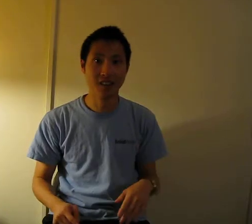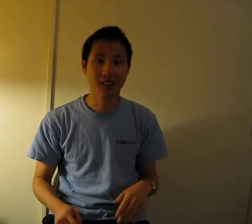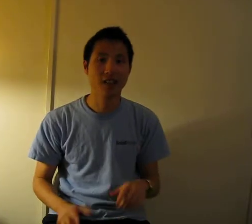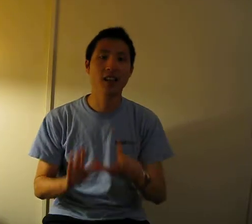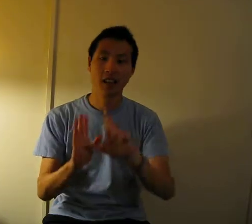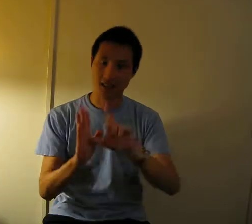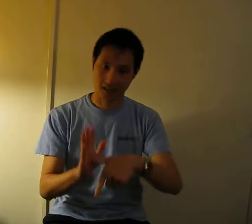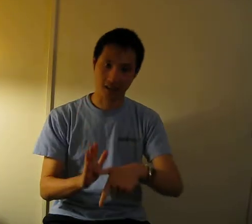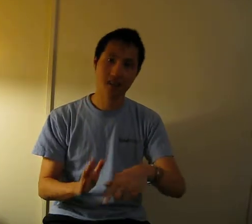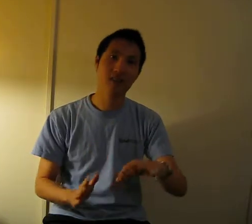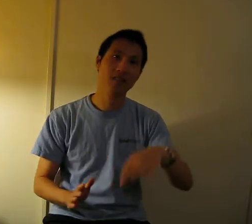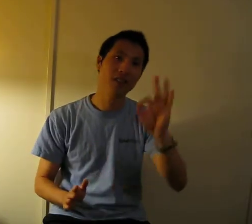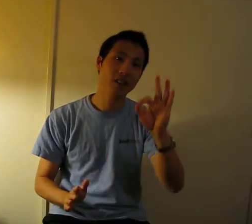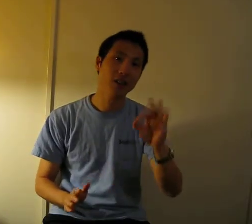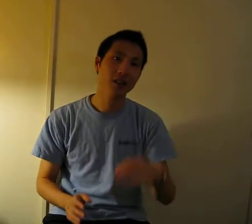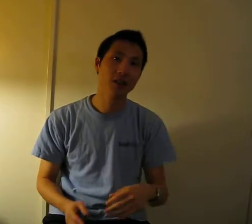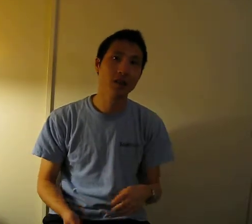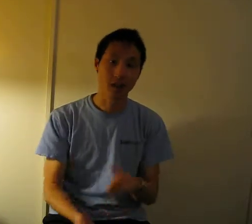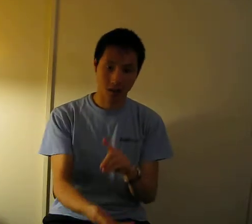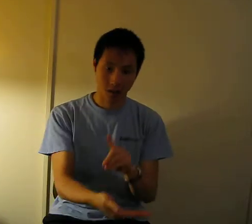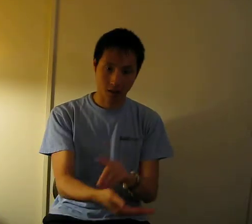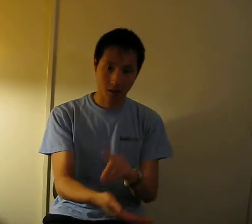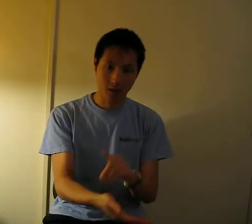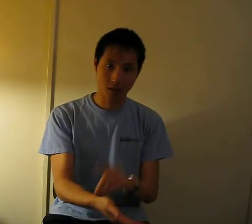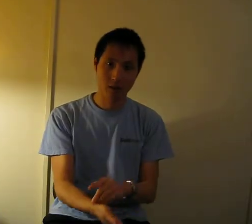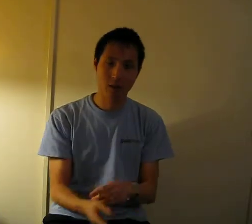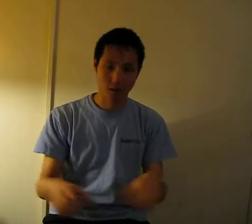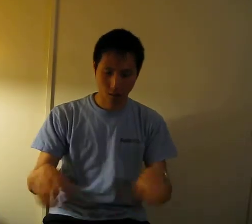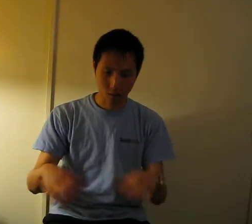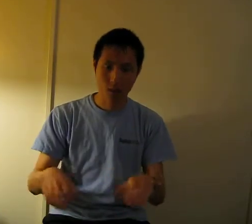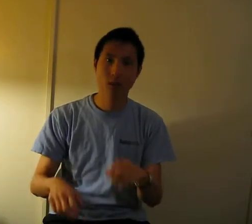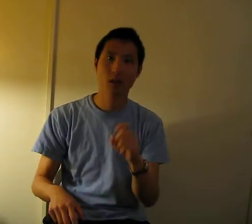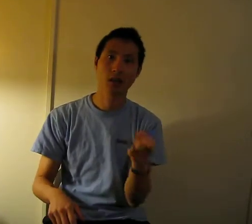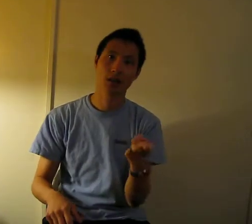know. Later he found out, the doctor took an x-ray